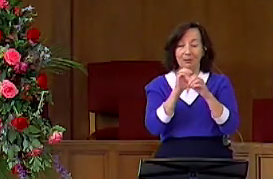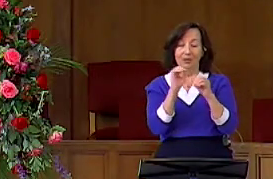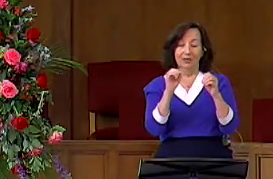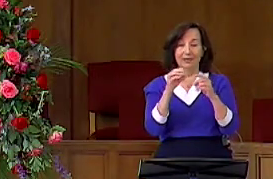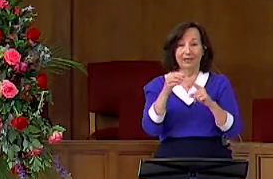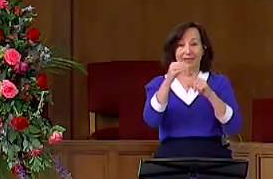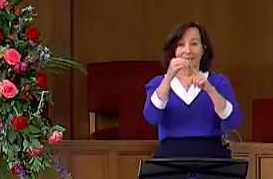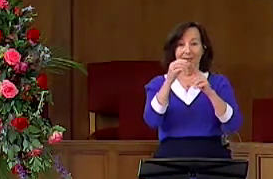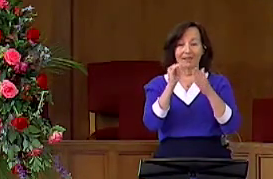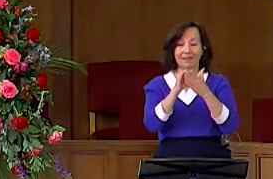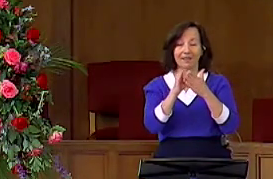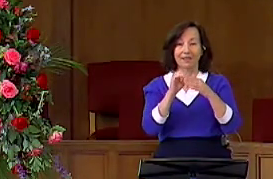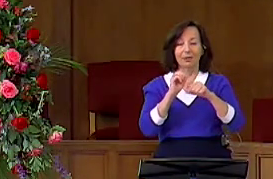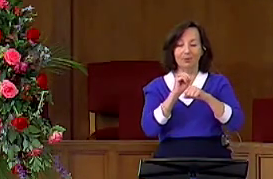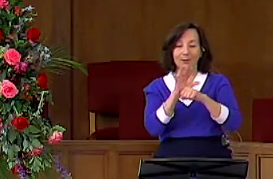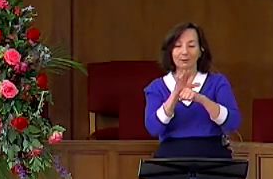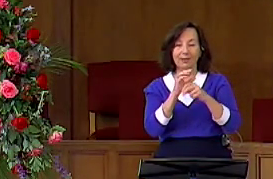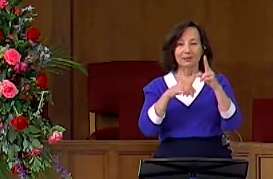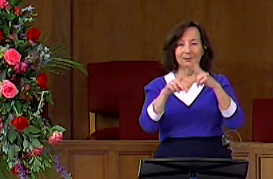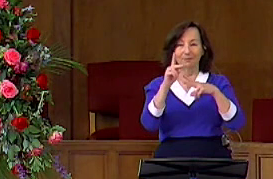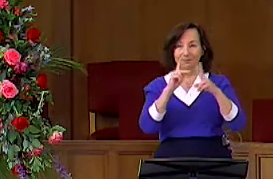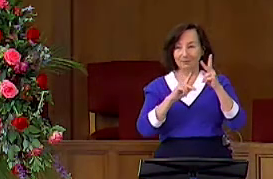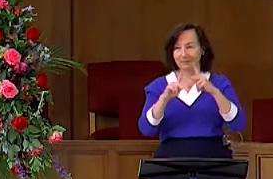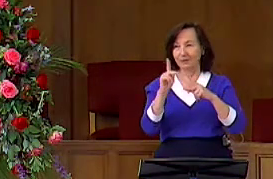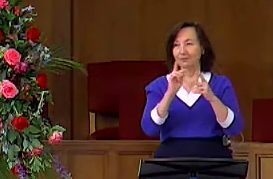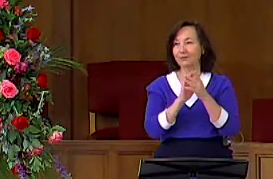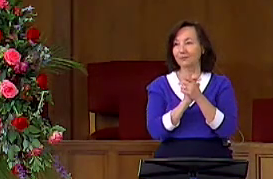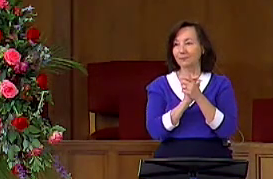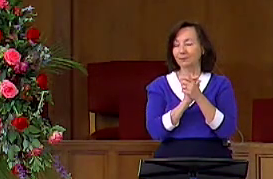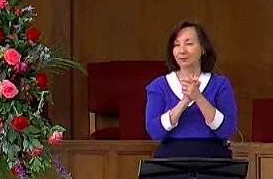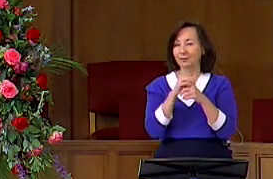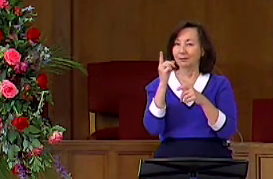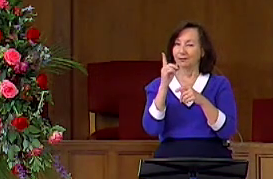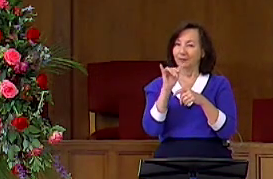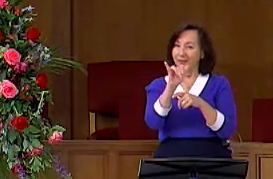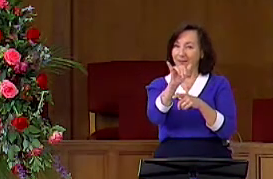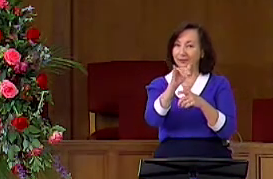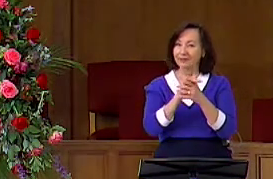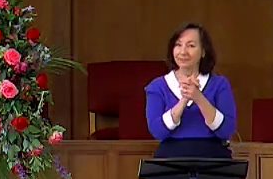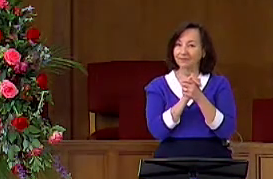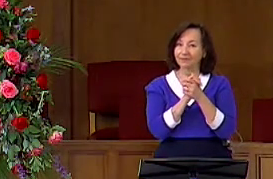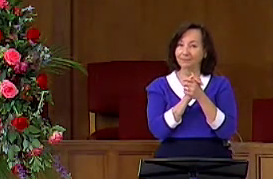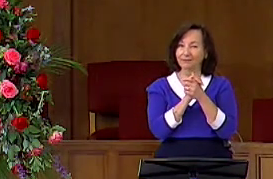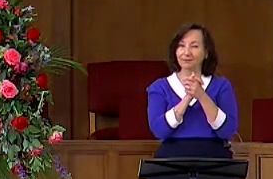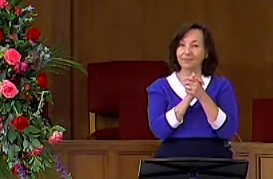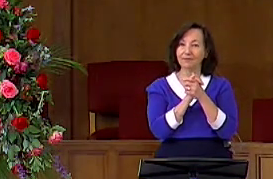it will affect people for eternity.